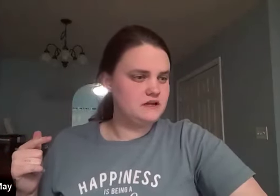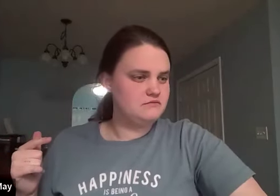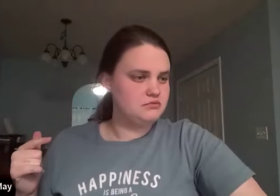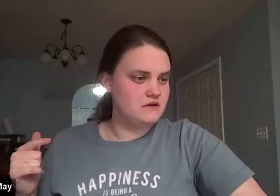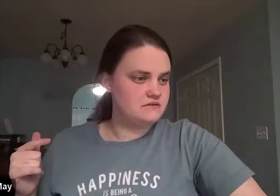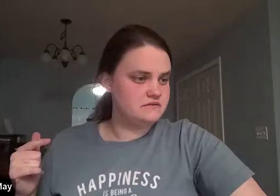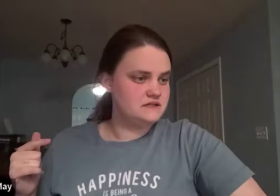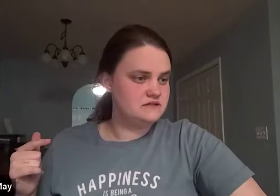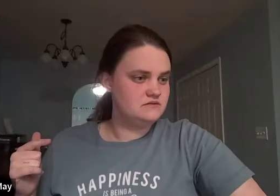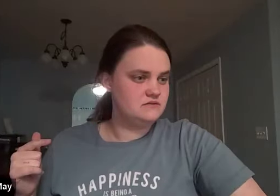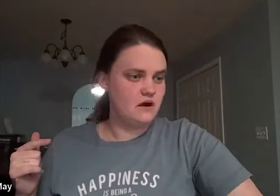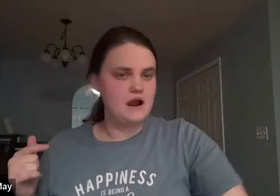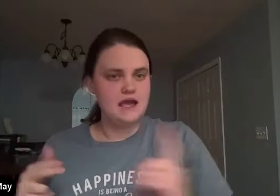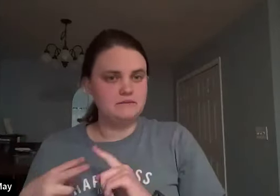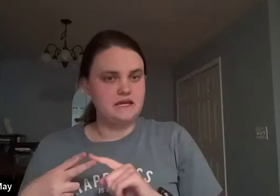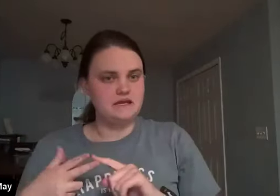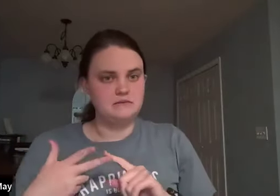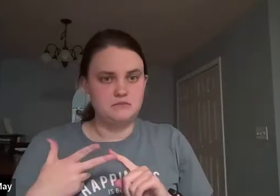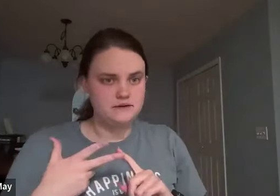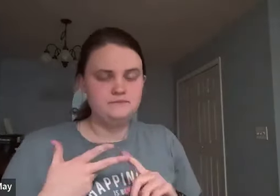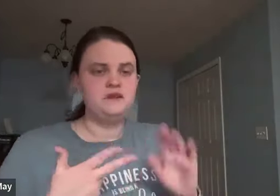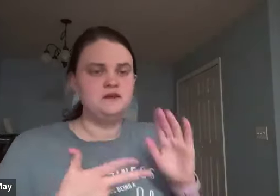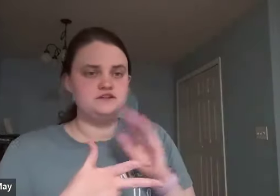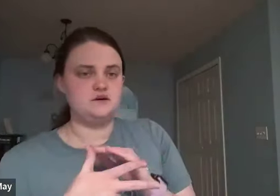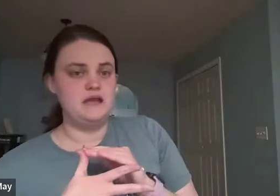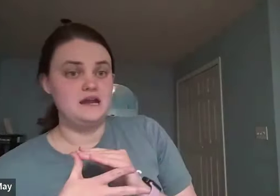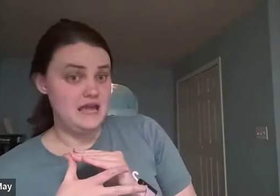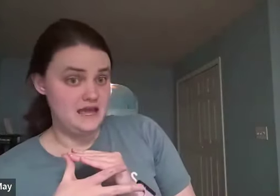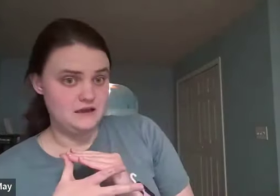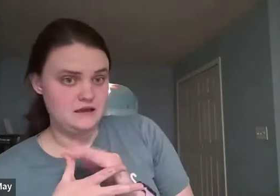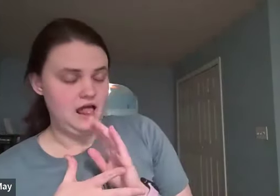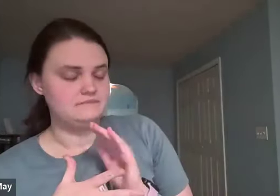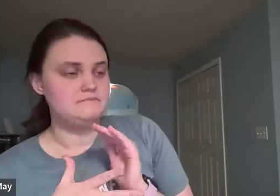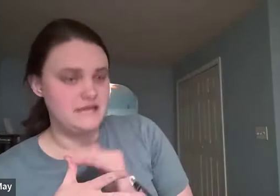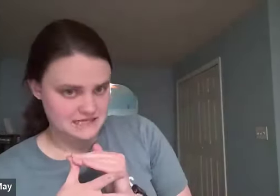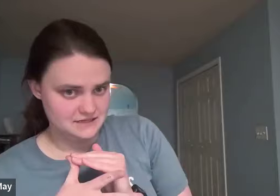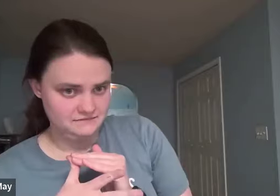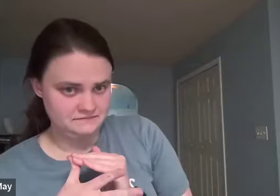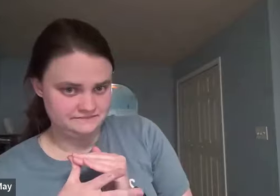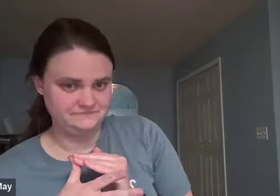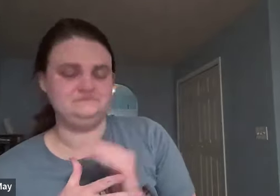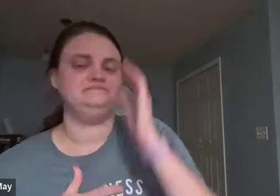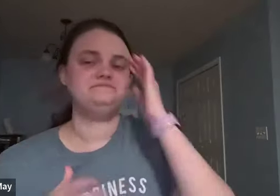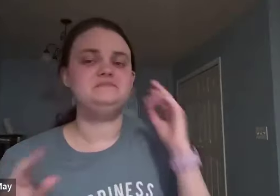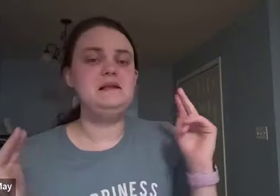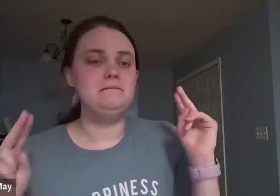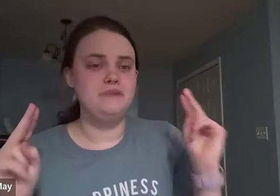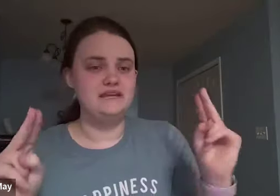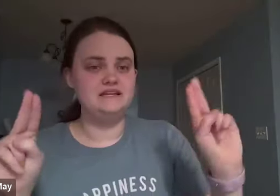of breakfast, our egg, bacon, and bread. So we had bacon. Bacon is going